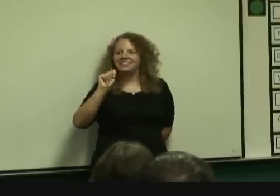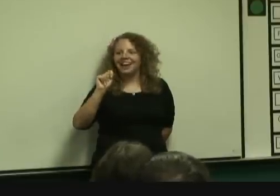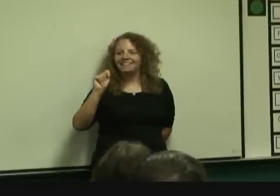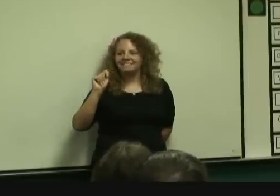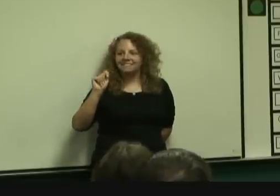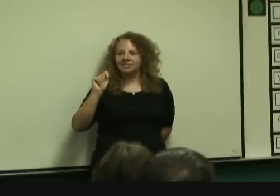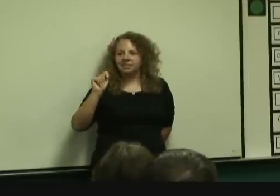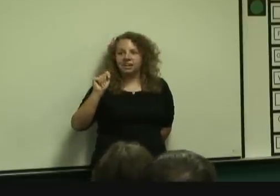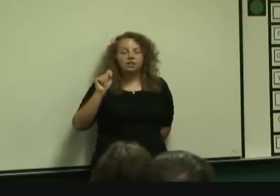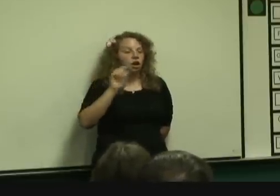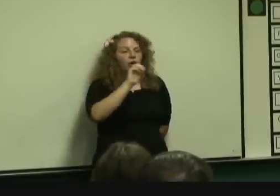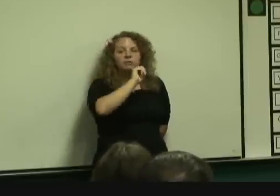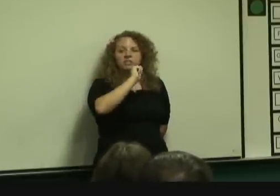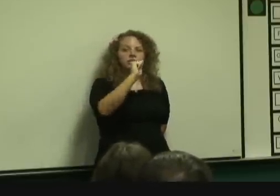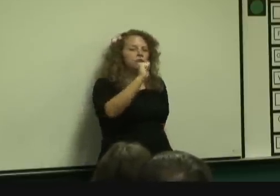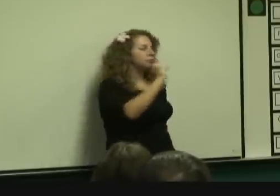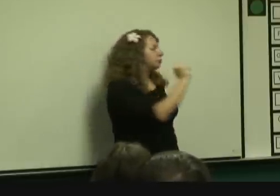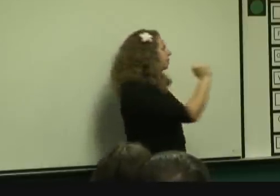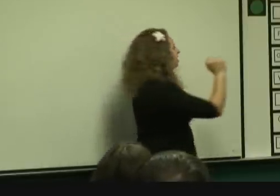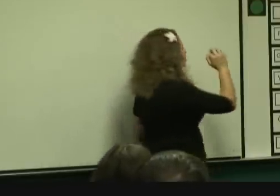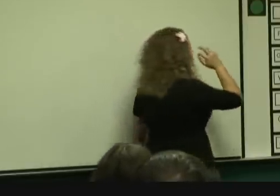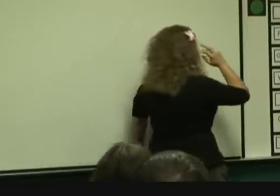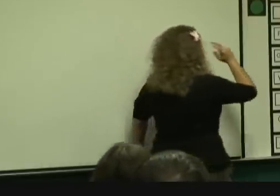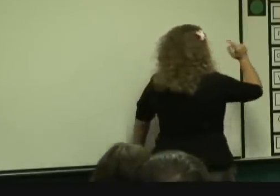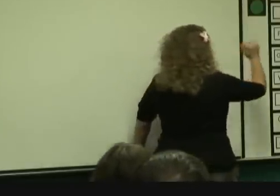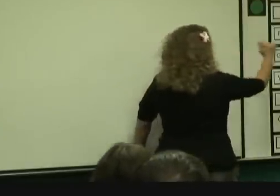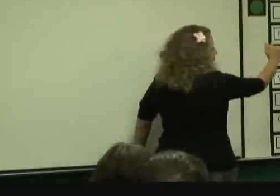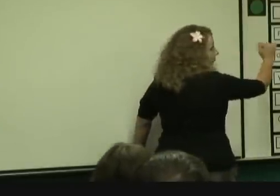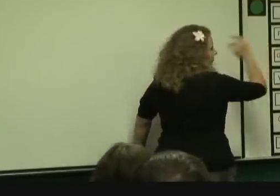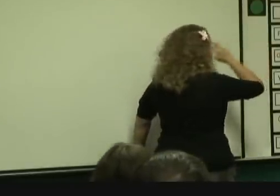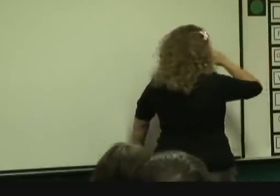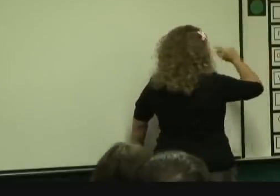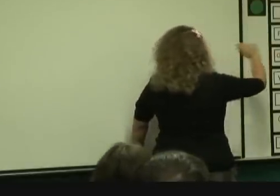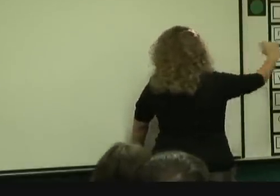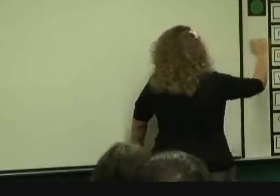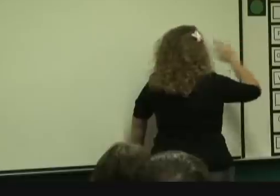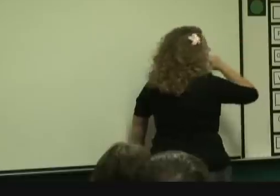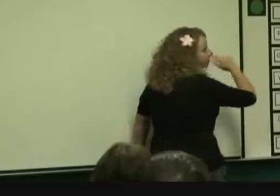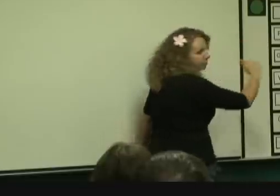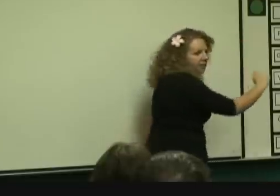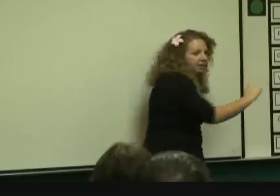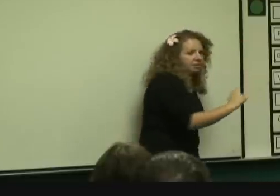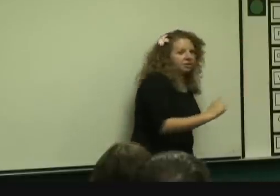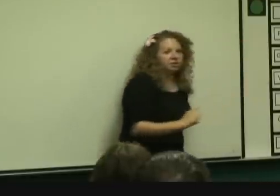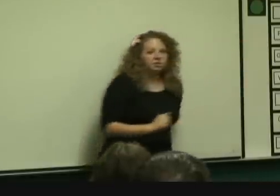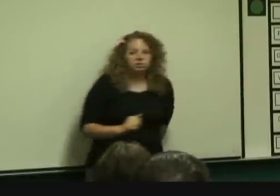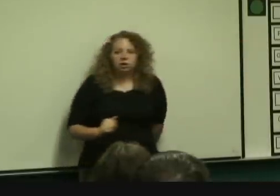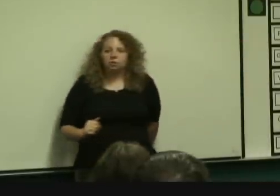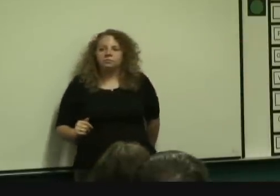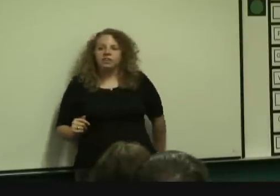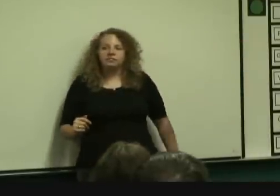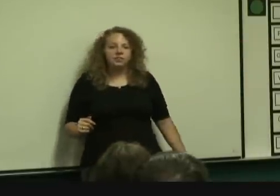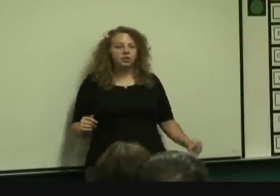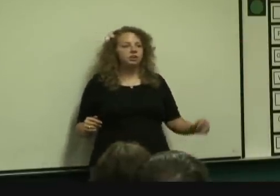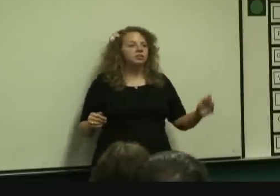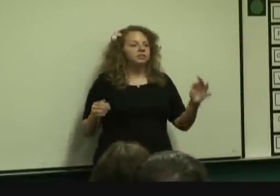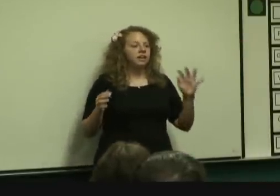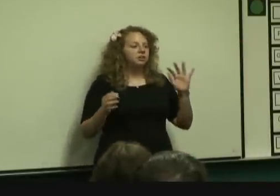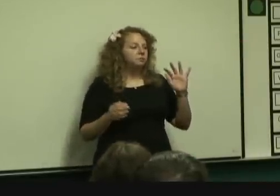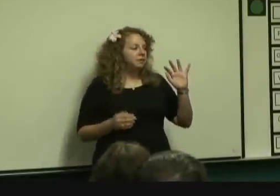You always go to the right? You're always going to go to the right, just like how you would write something or how you would read it. So if you're, you can be